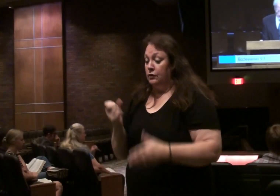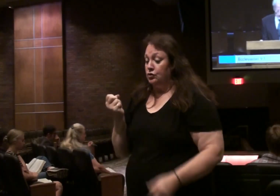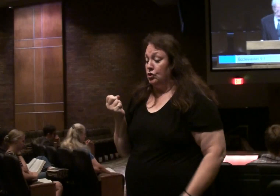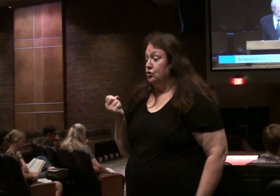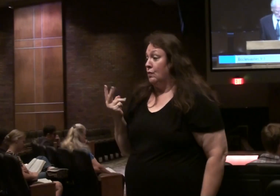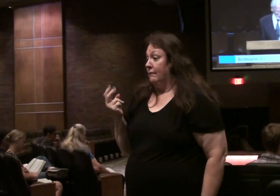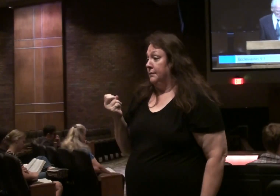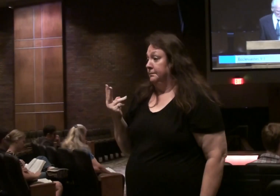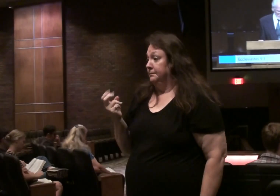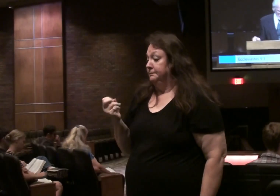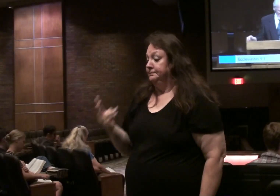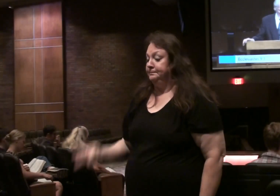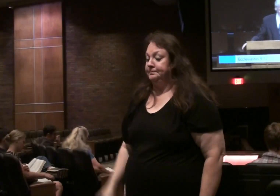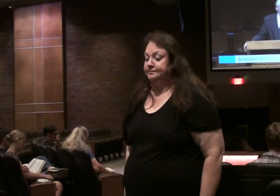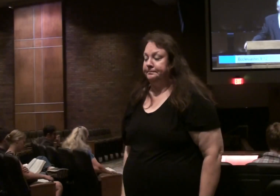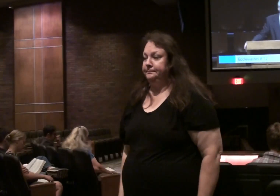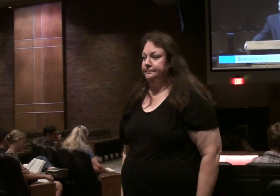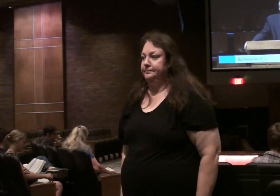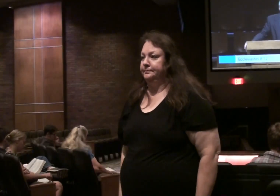12.